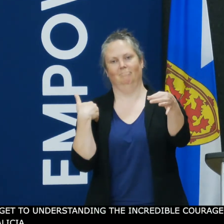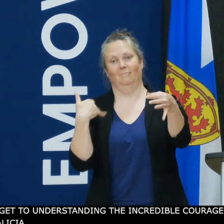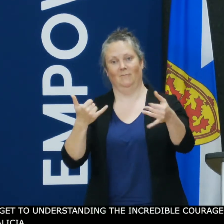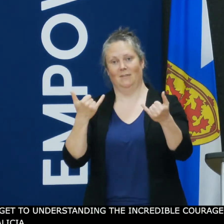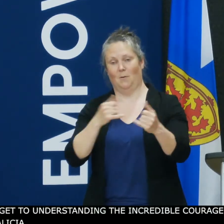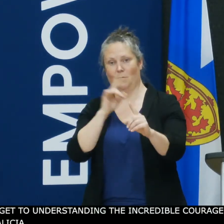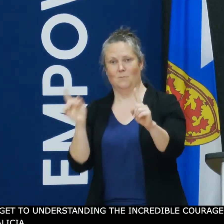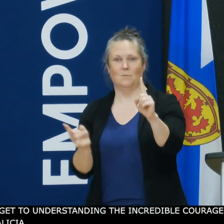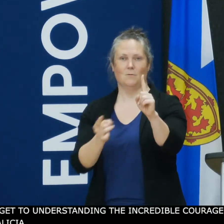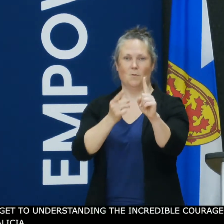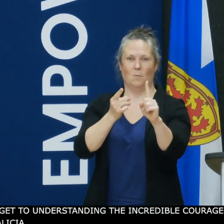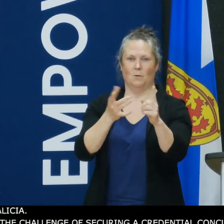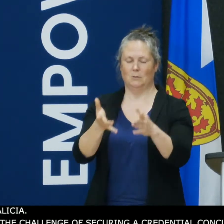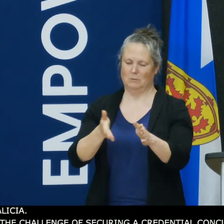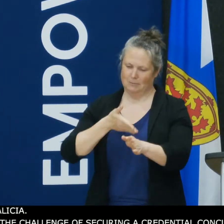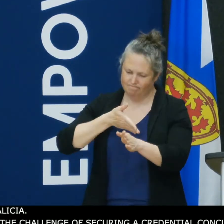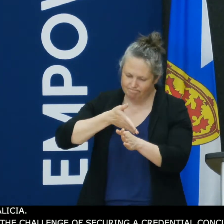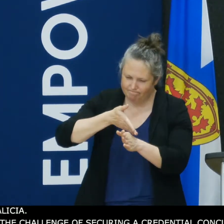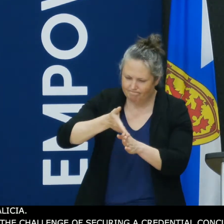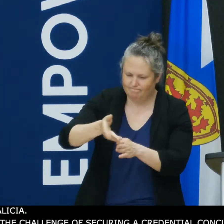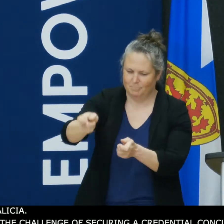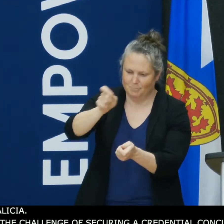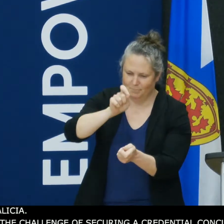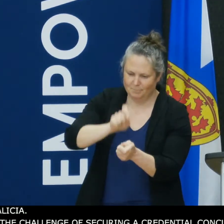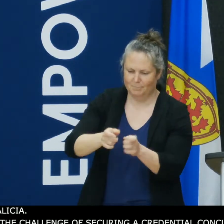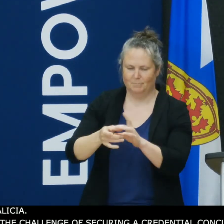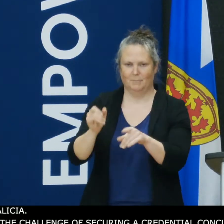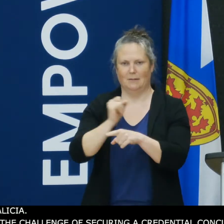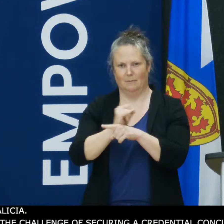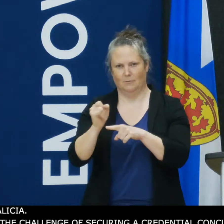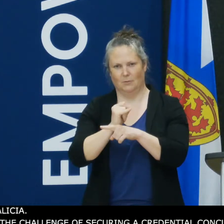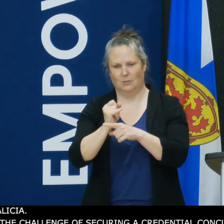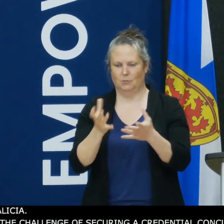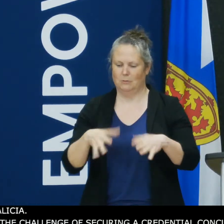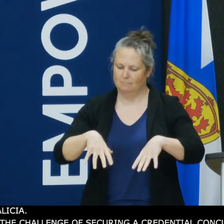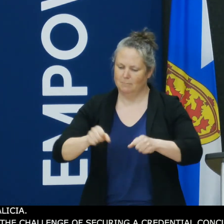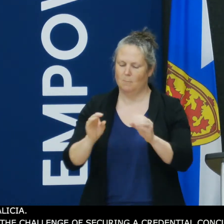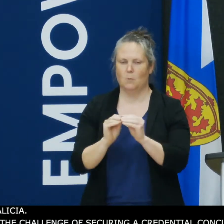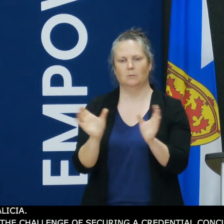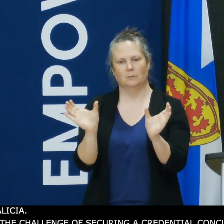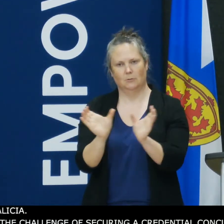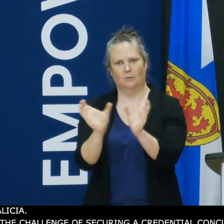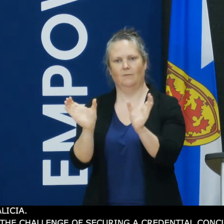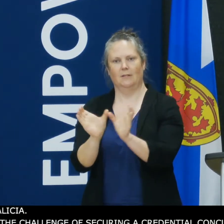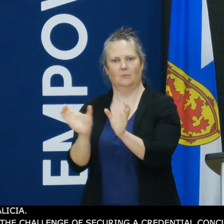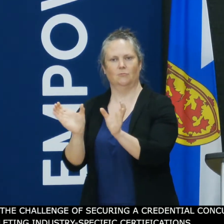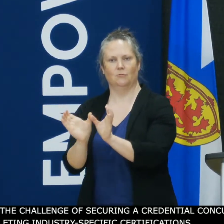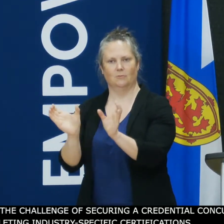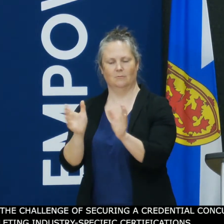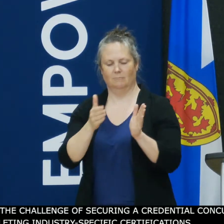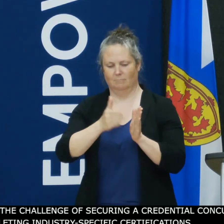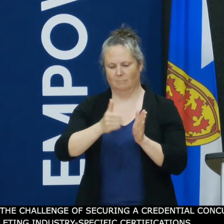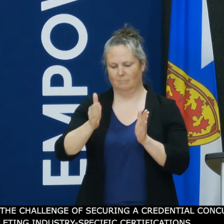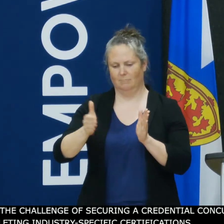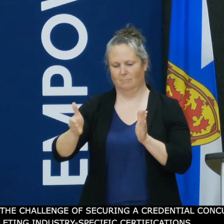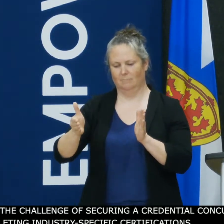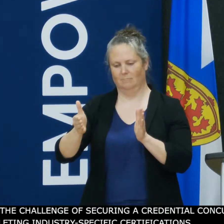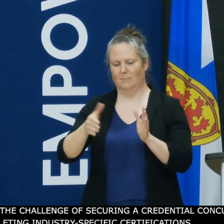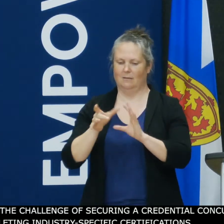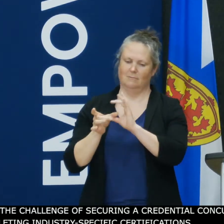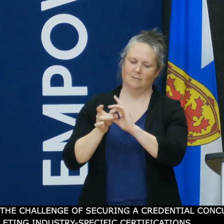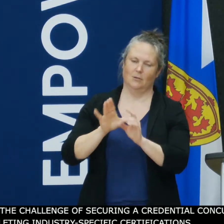completing industry-specific certifications. As part of her job with the Bank of